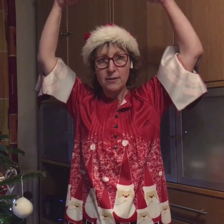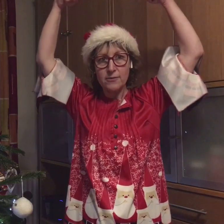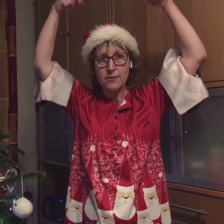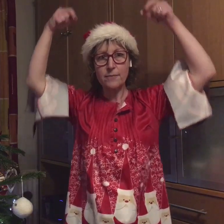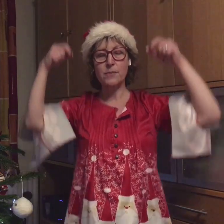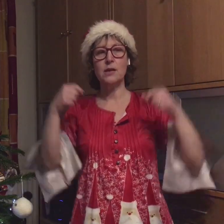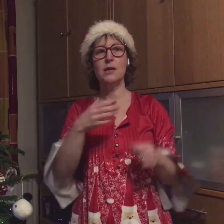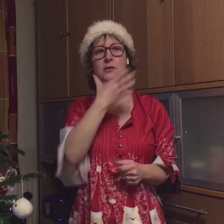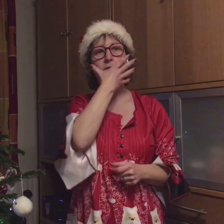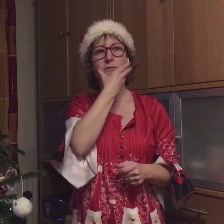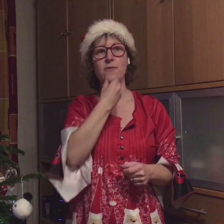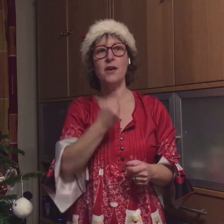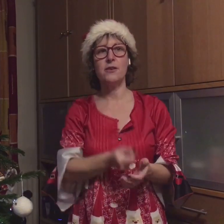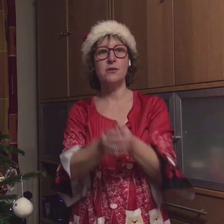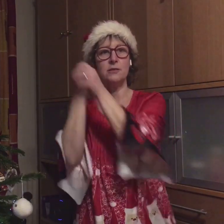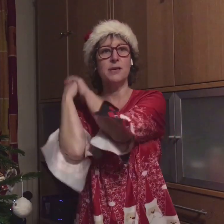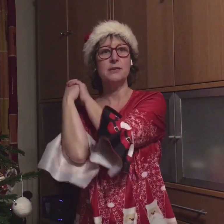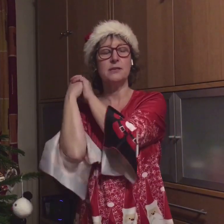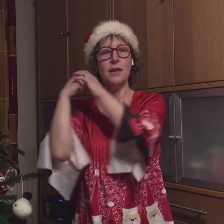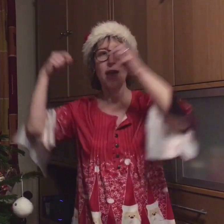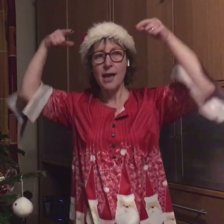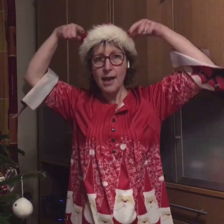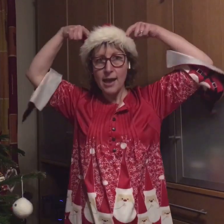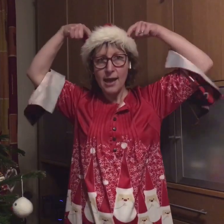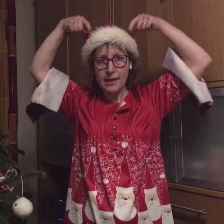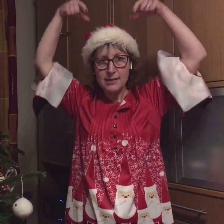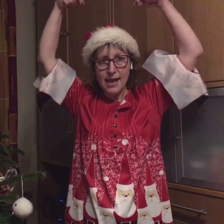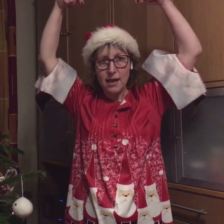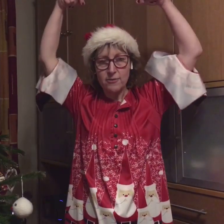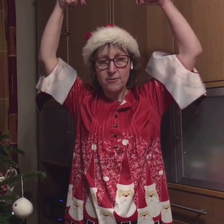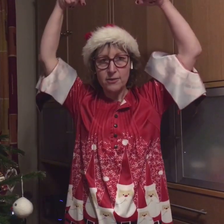Elf. So you've got Father Christmas and his elf.